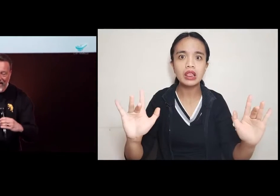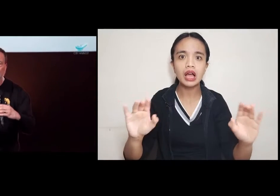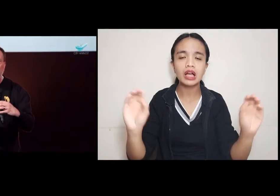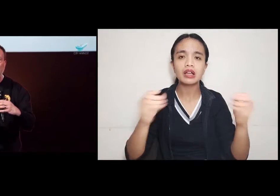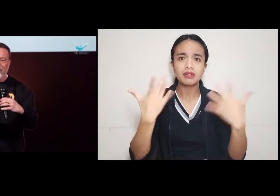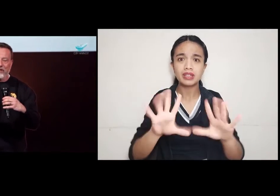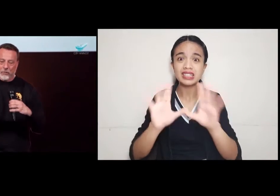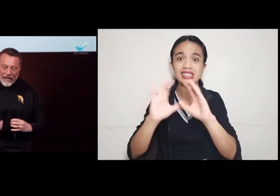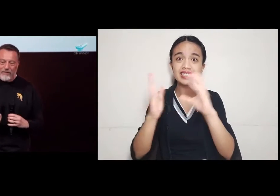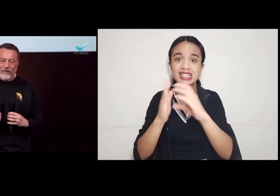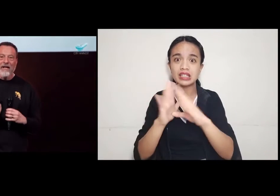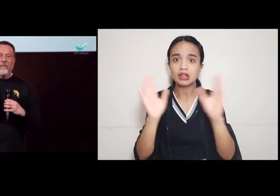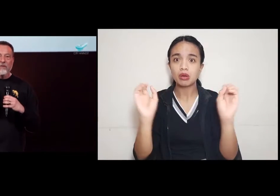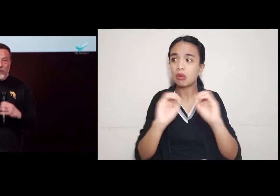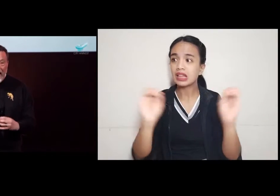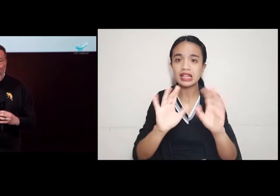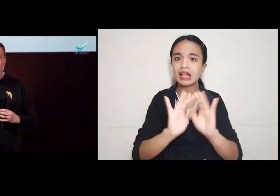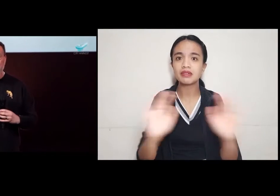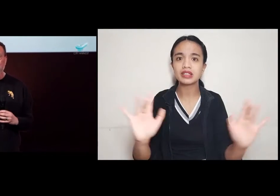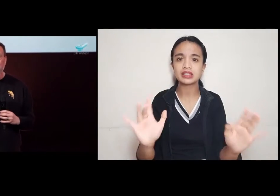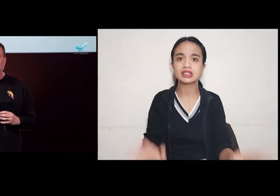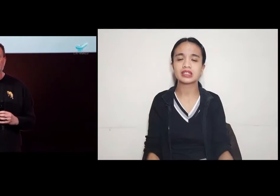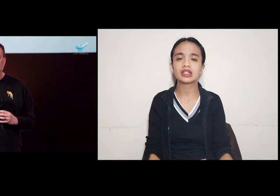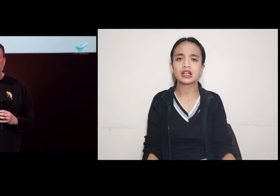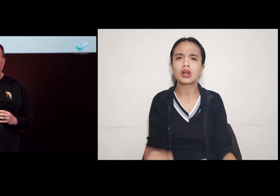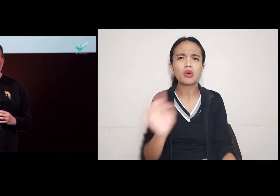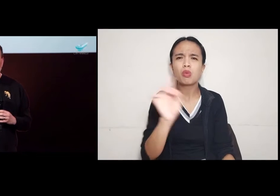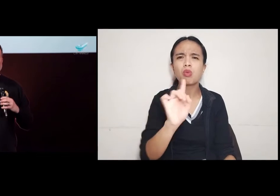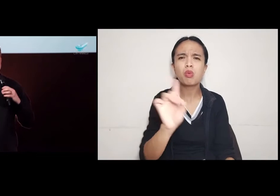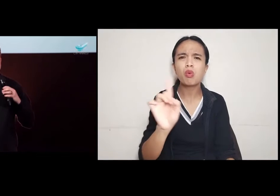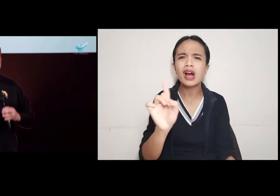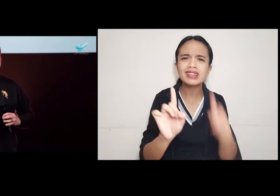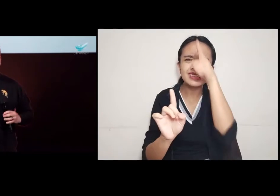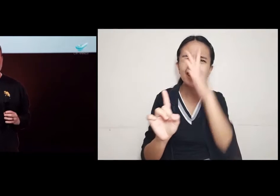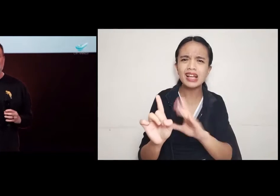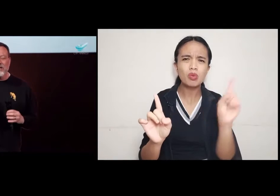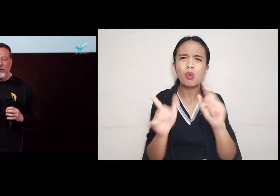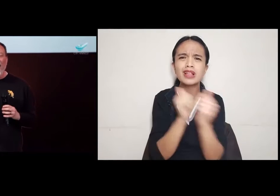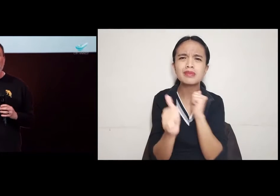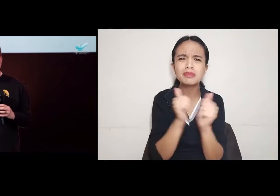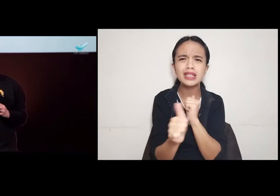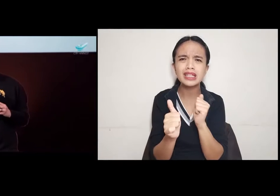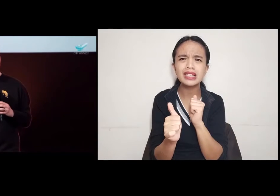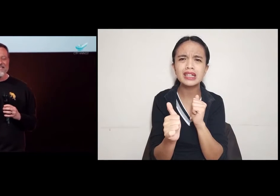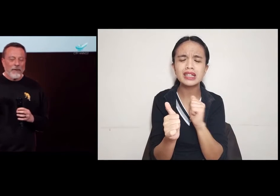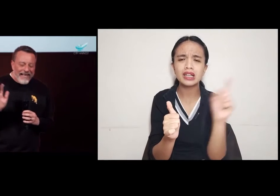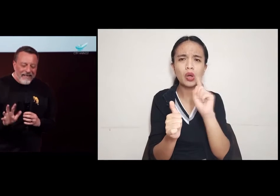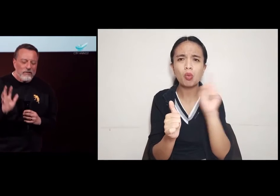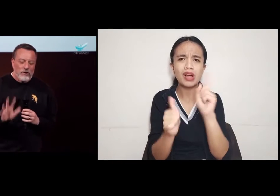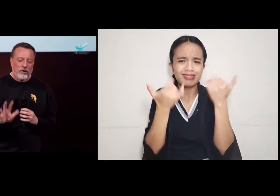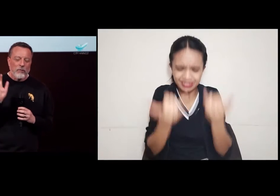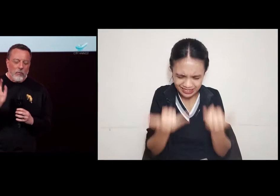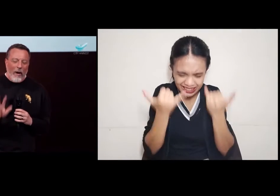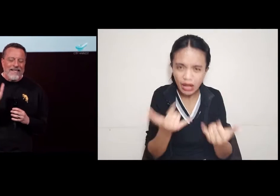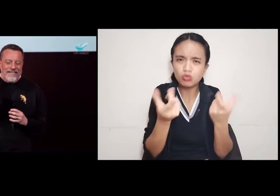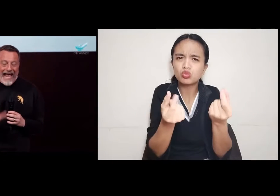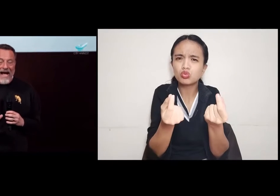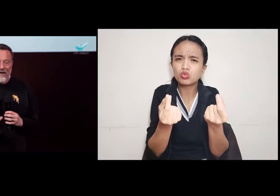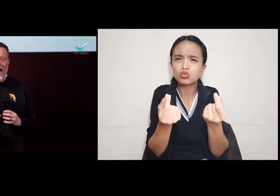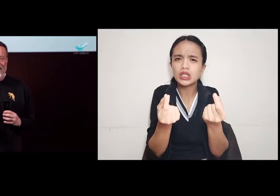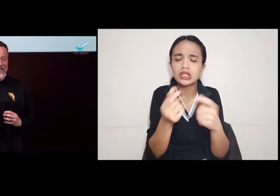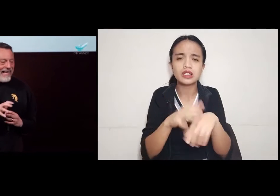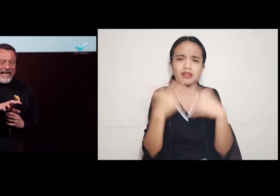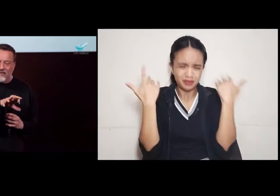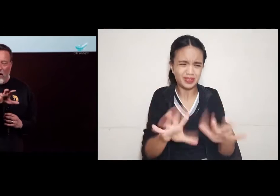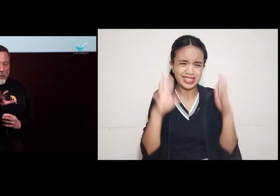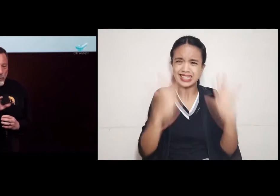the city has already been surrendered to them. What is God trying to get you to step into right